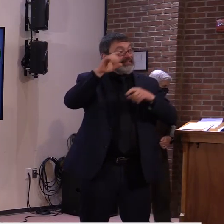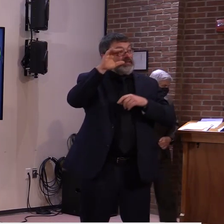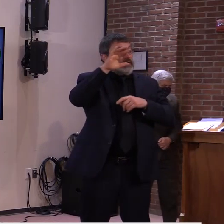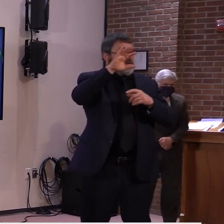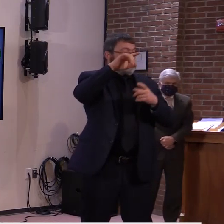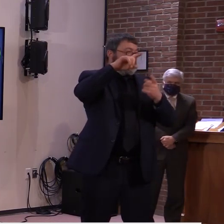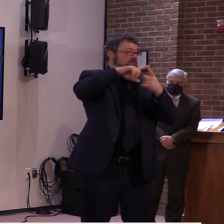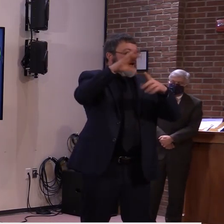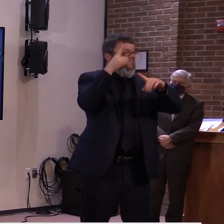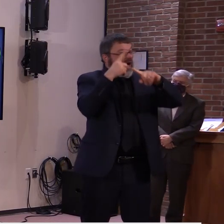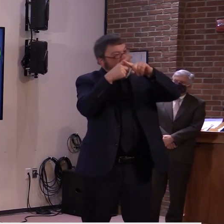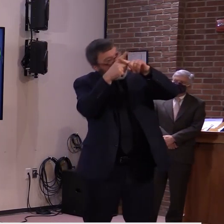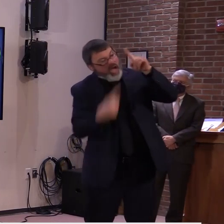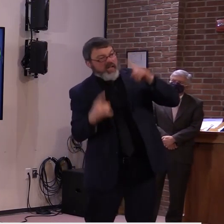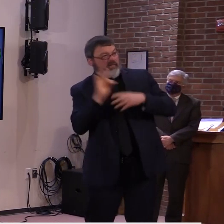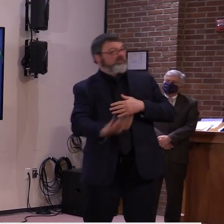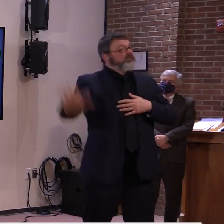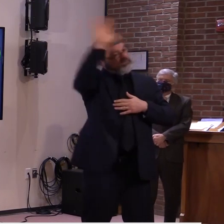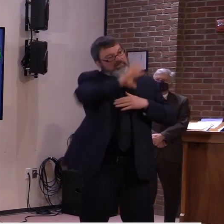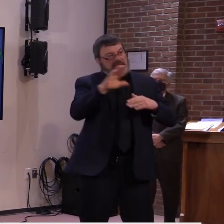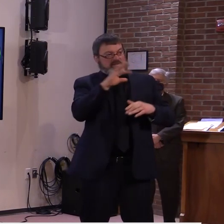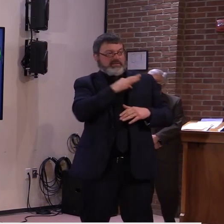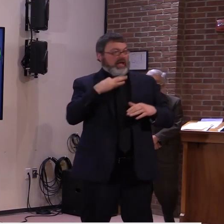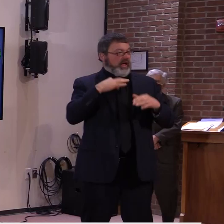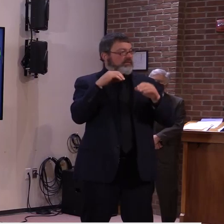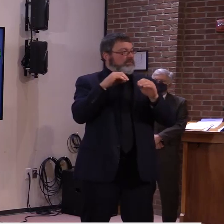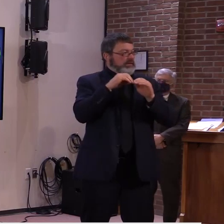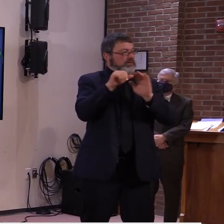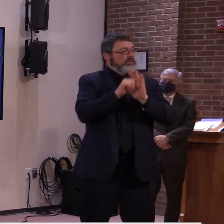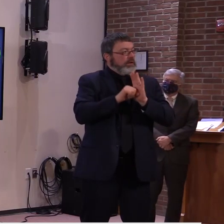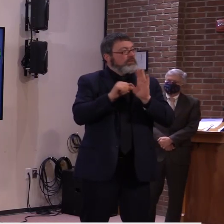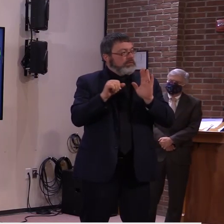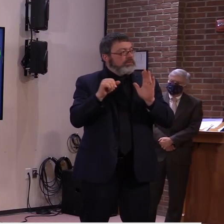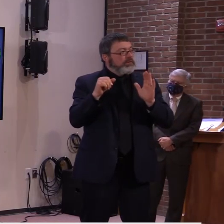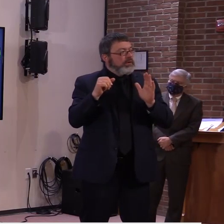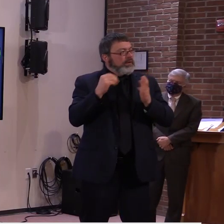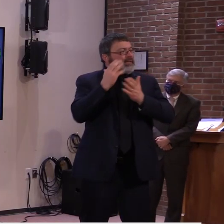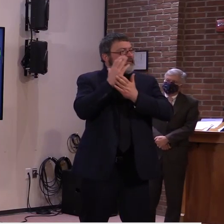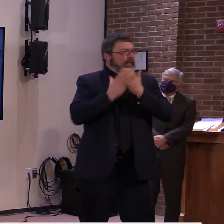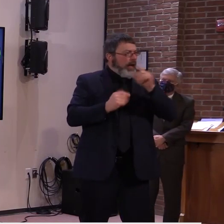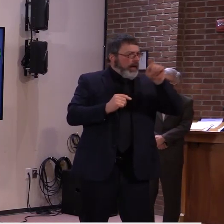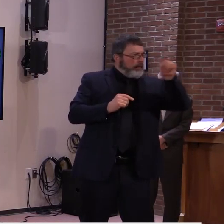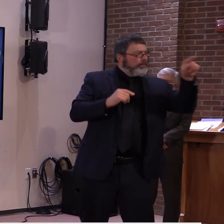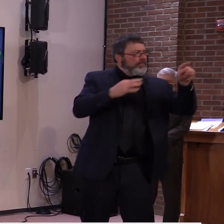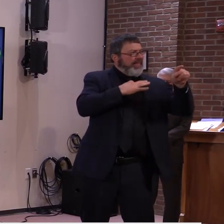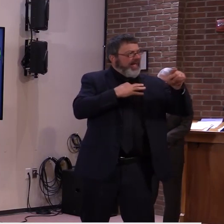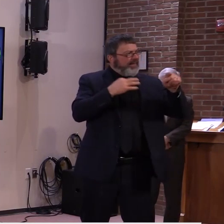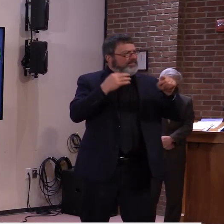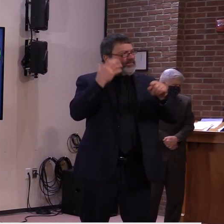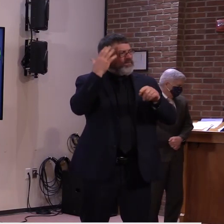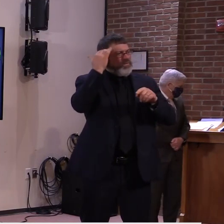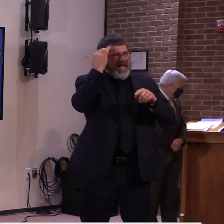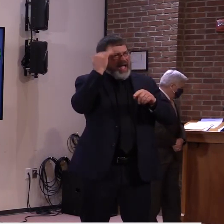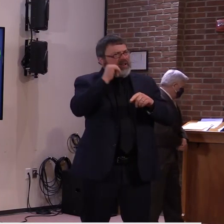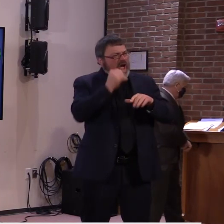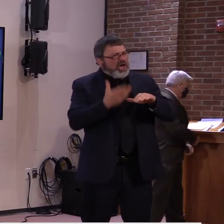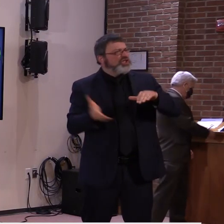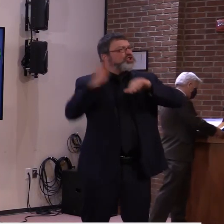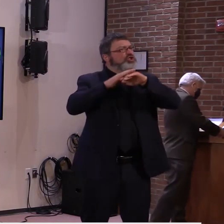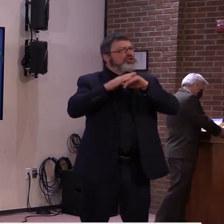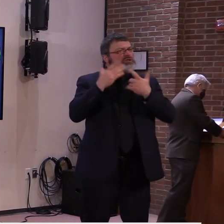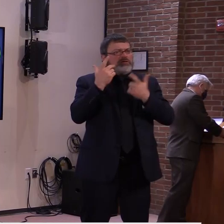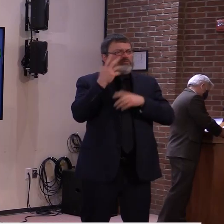some questions about why the testing rate is not higher. Both Dr. Levine and I have commented that we were very pleased with the uptake in the testing, considering